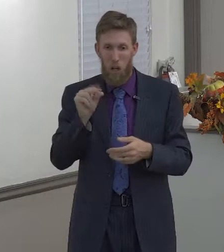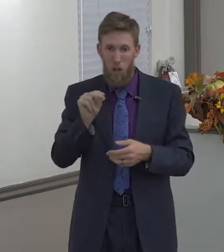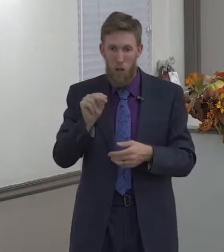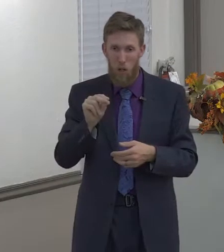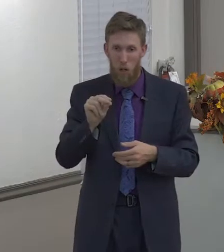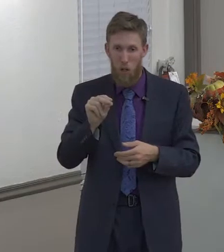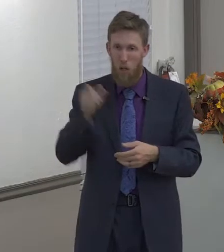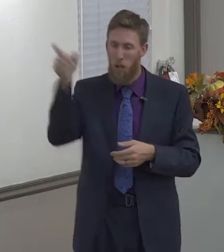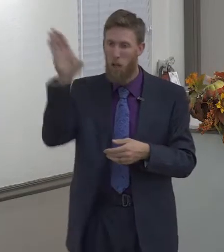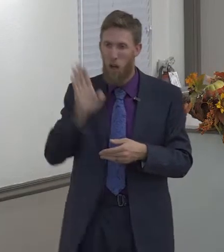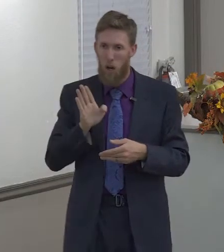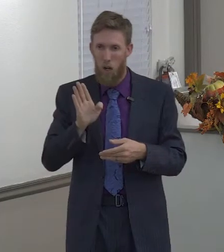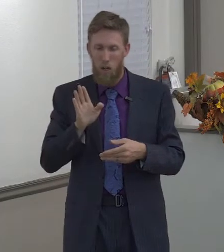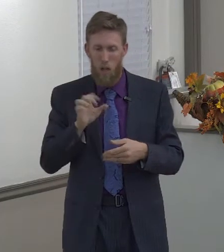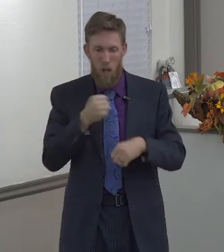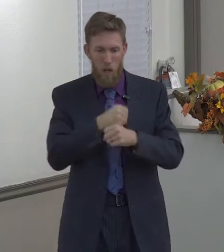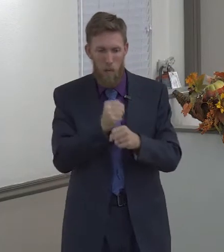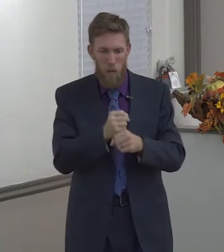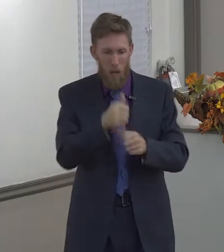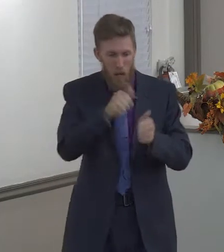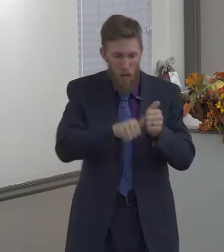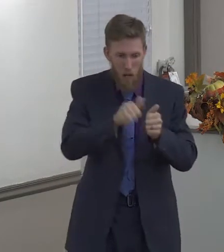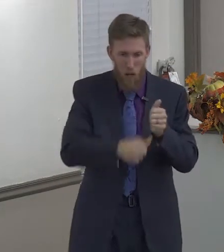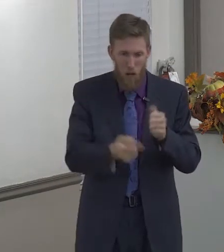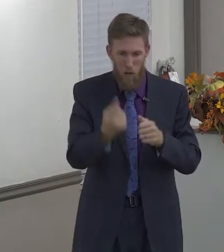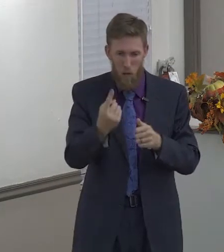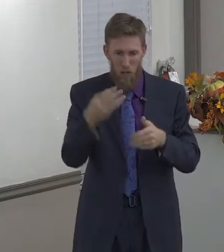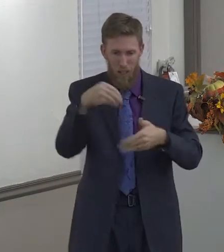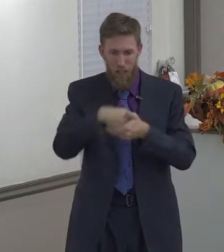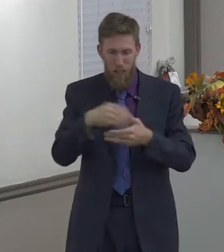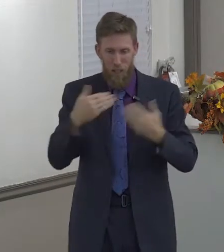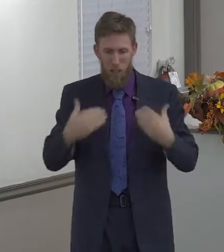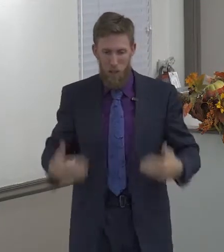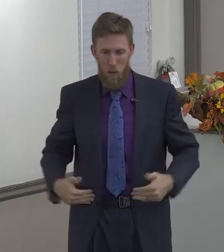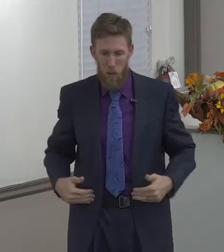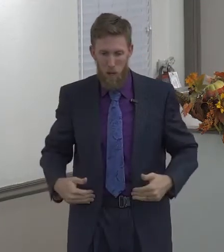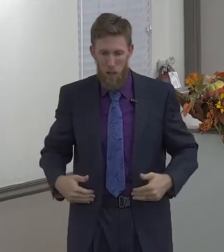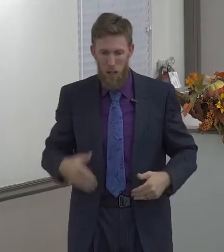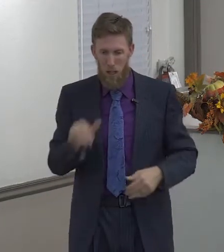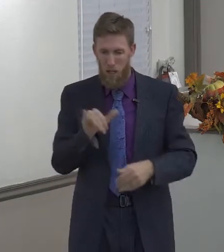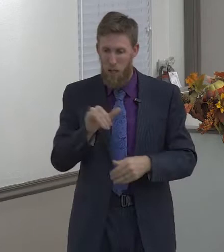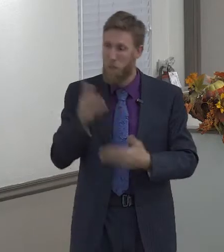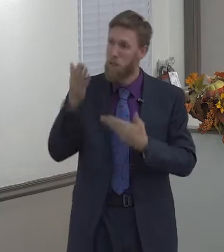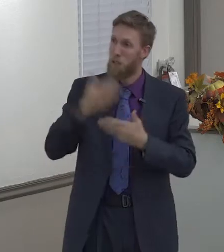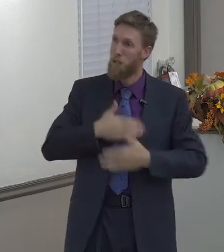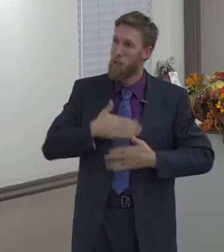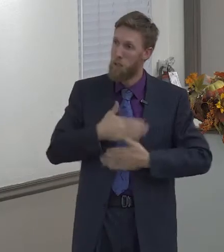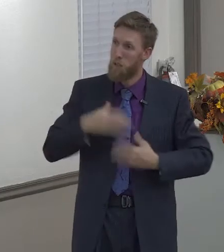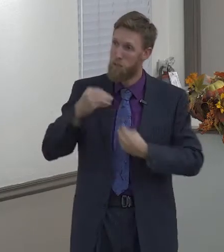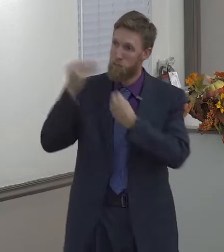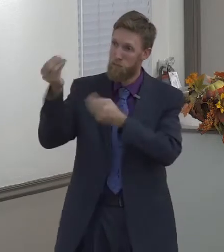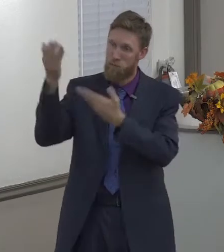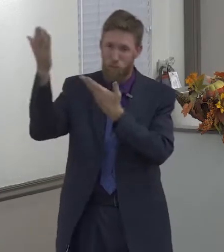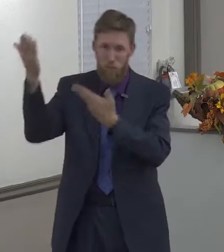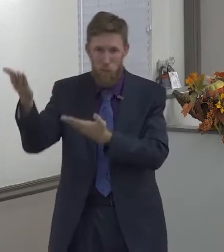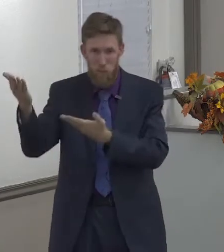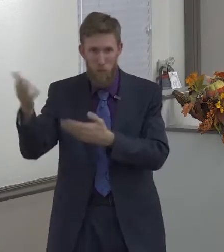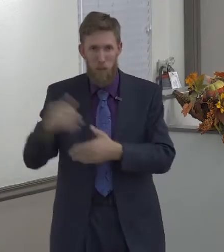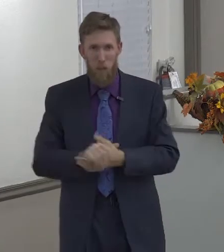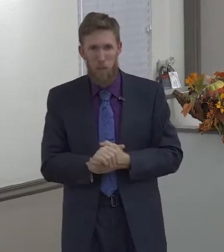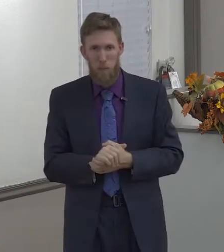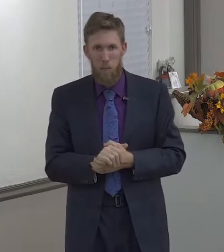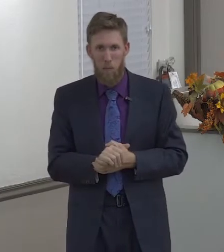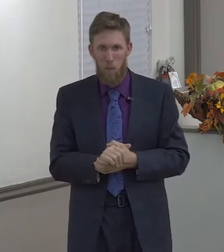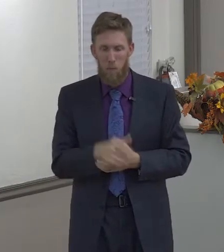body? But now are they many members, yet but one body. And the eye cannot say unto the hand, I have no need of thee, nor again